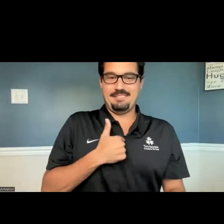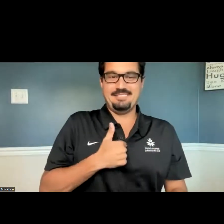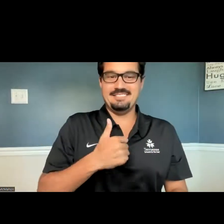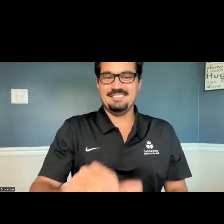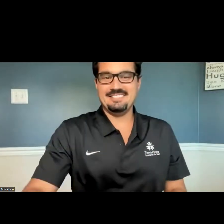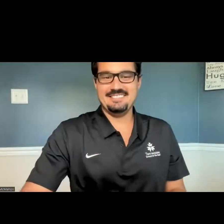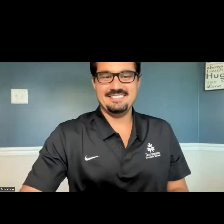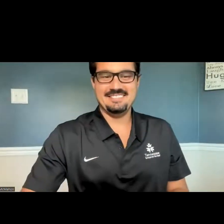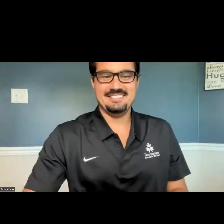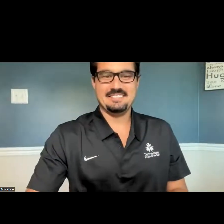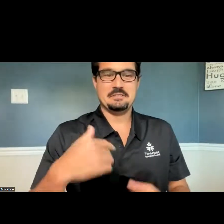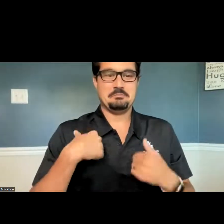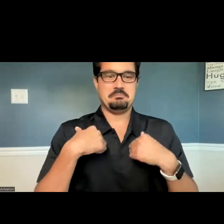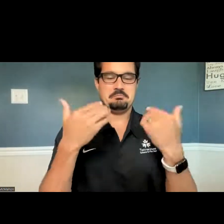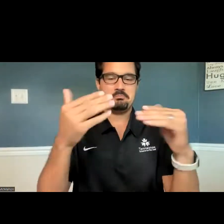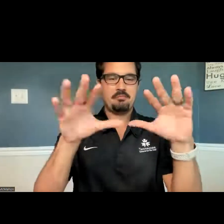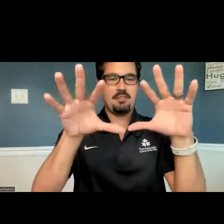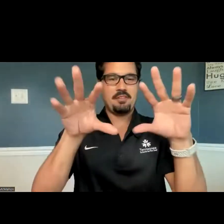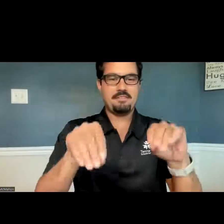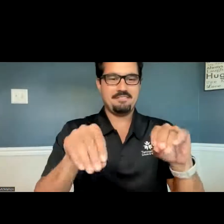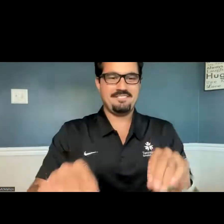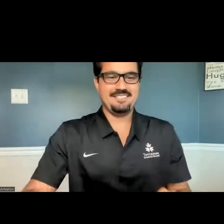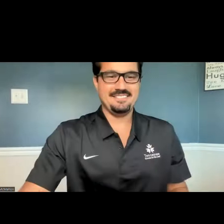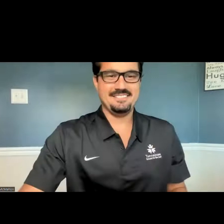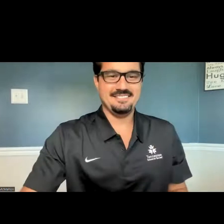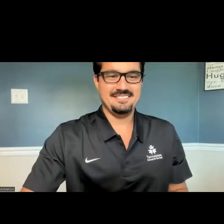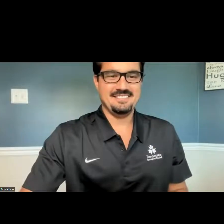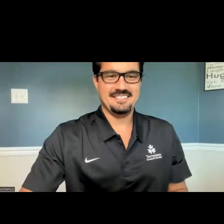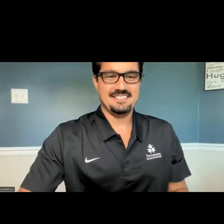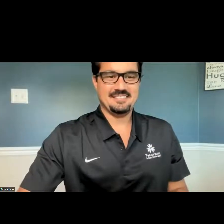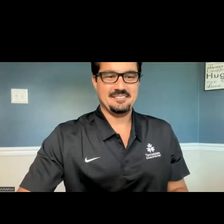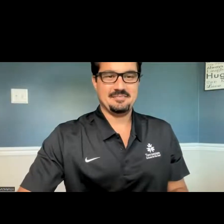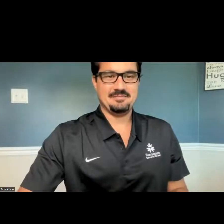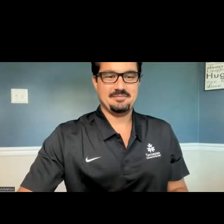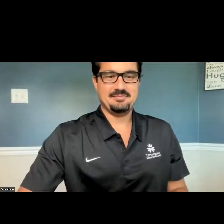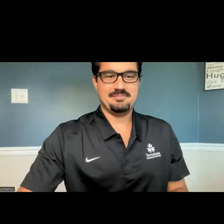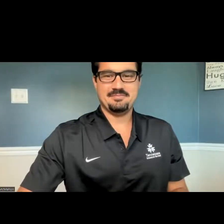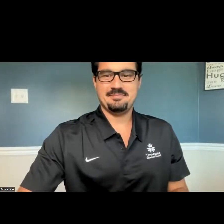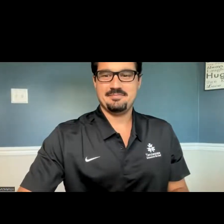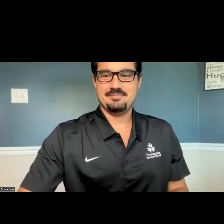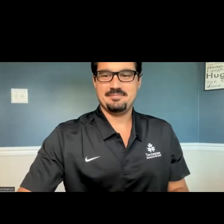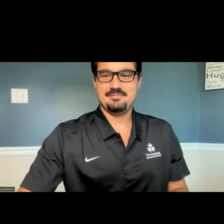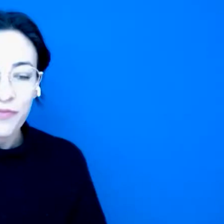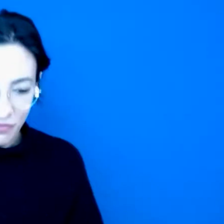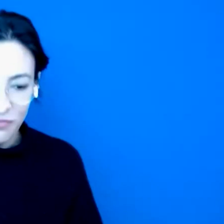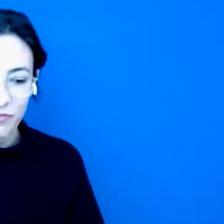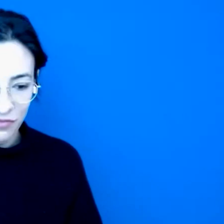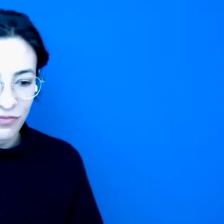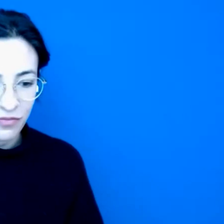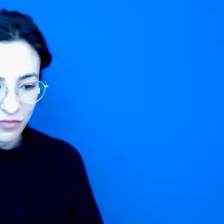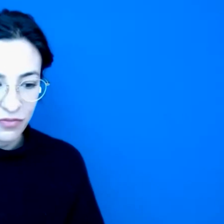it, grab a coffee, grab something to drink. Our apologies for the issues here, and then I will just turn video off for now.